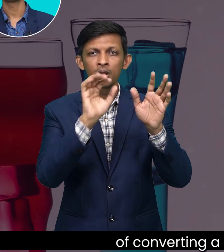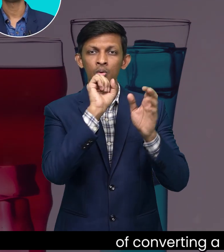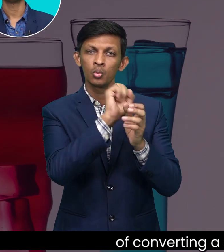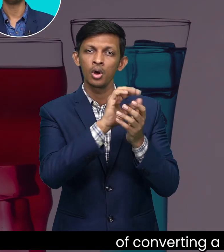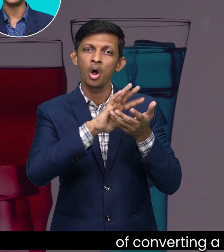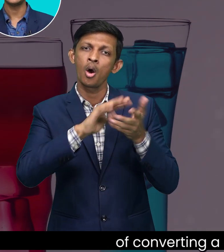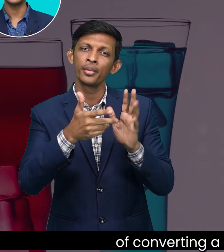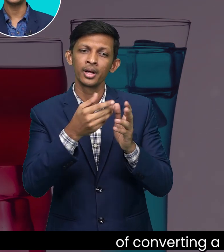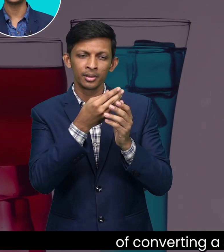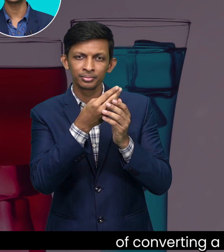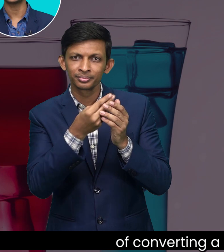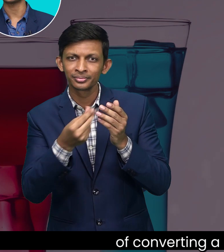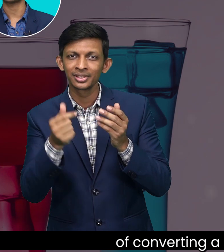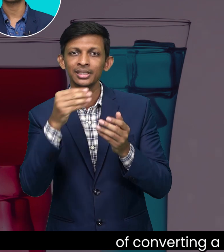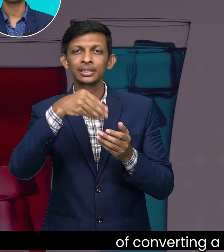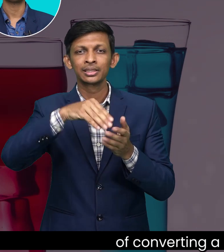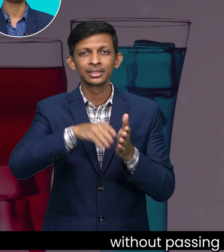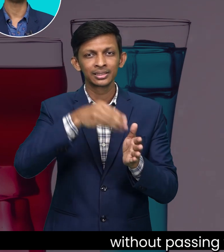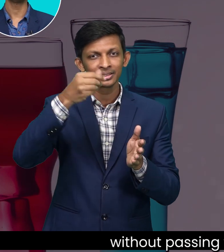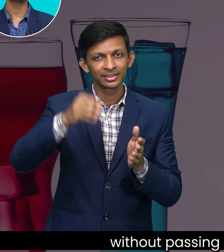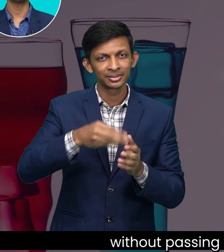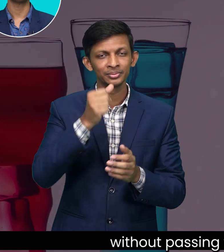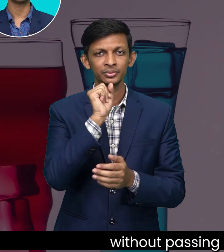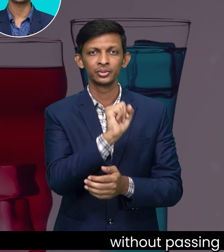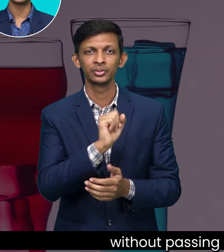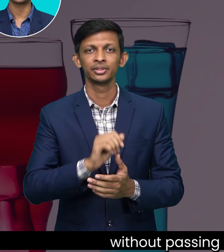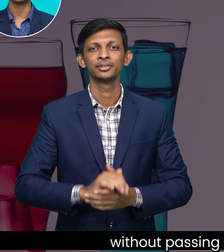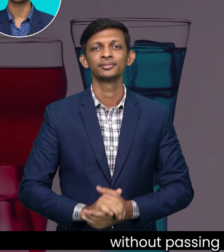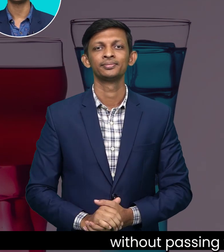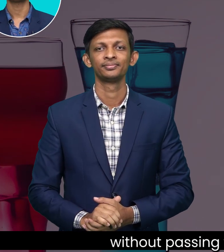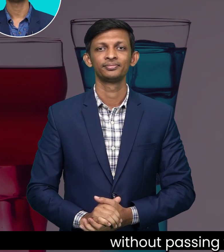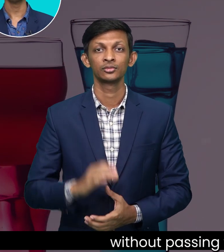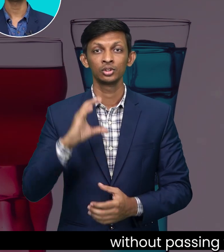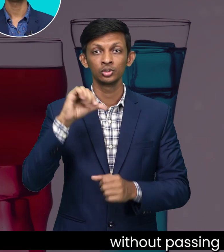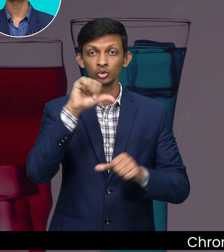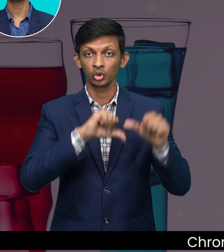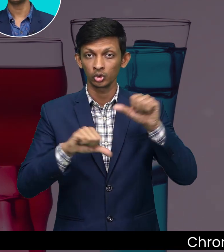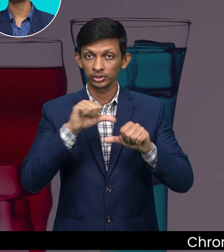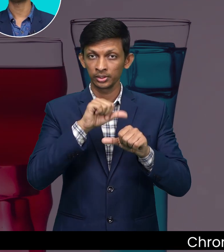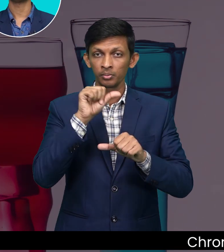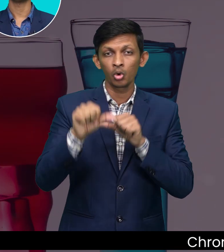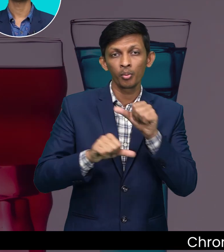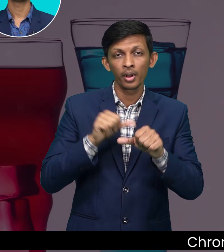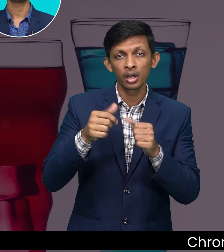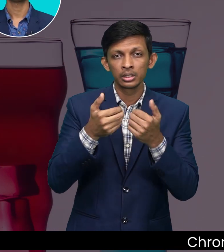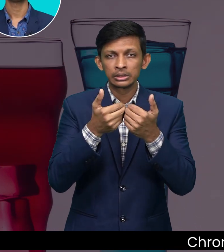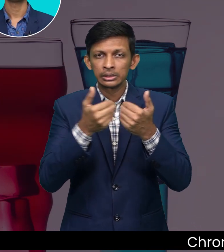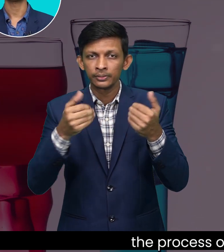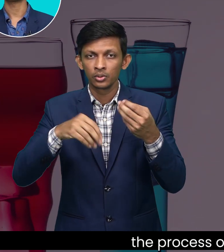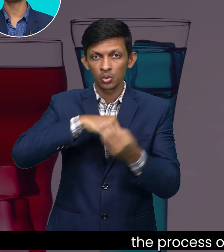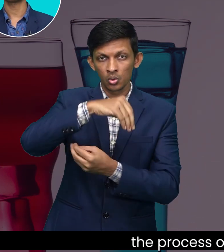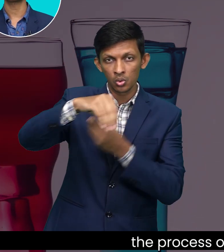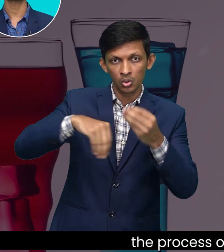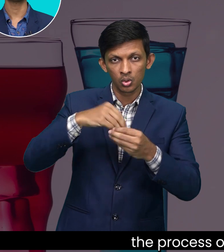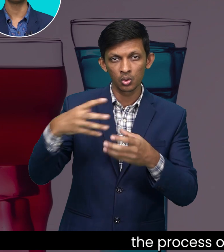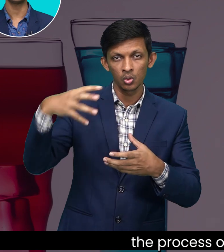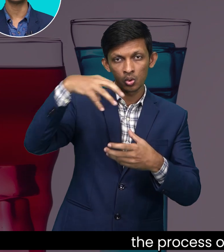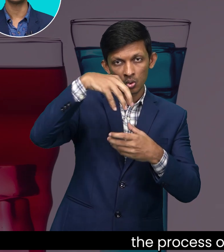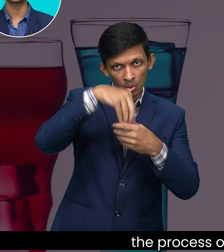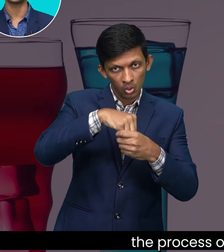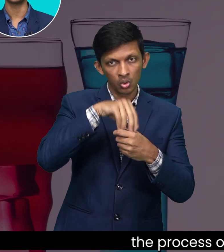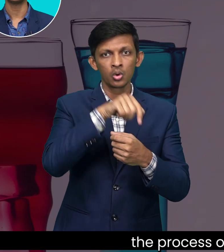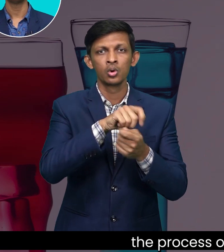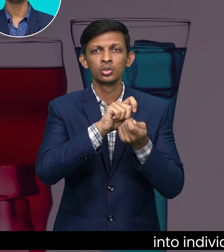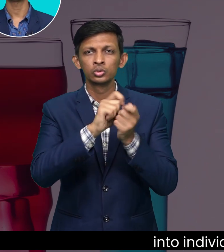solid directly into a gas without passing through the liquid state. Chromatography, the process of